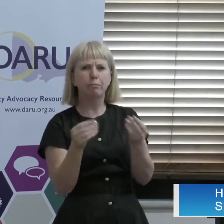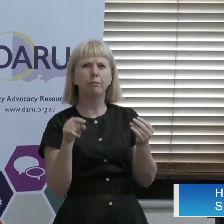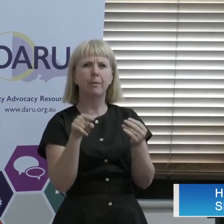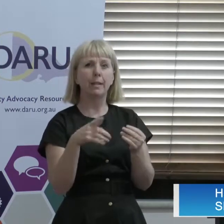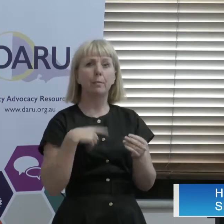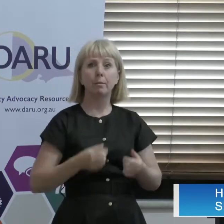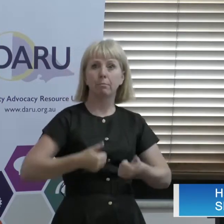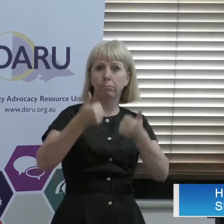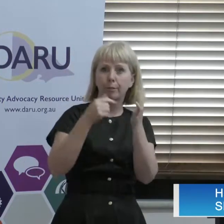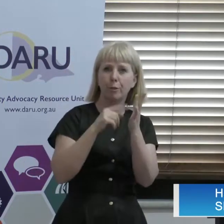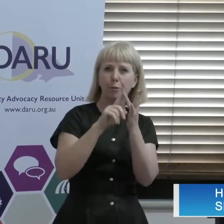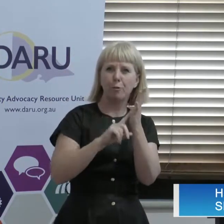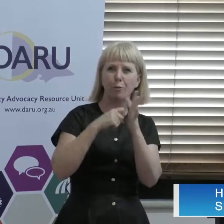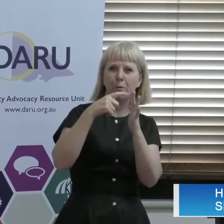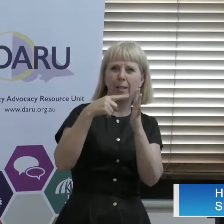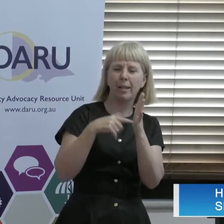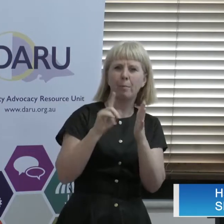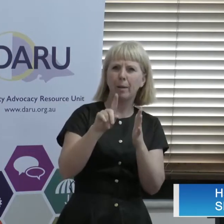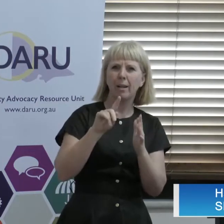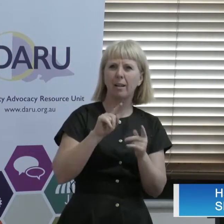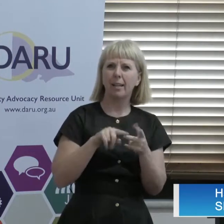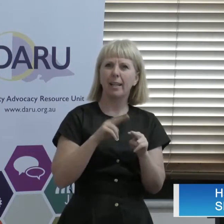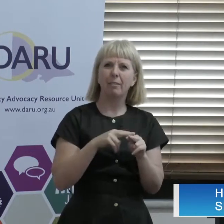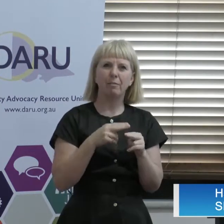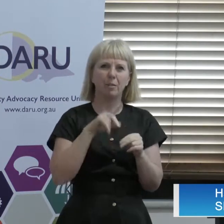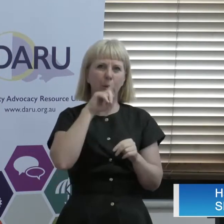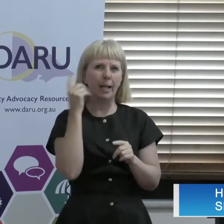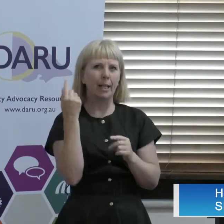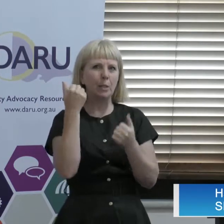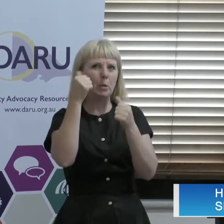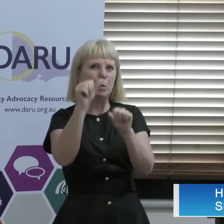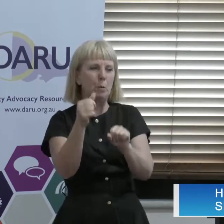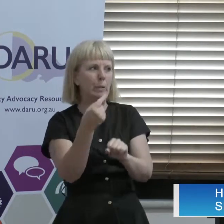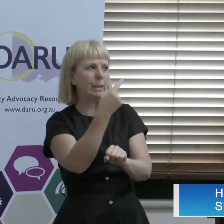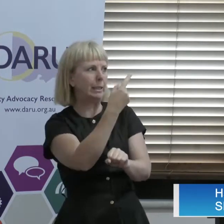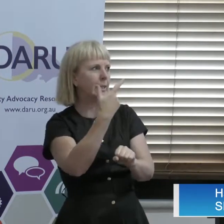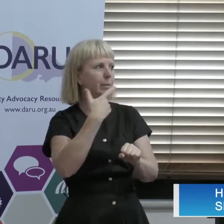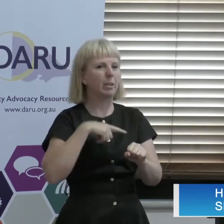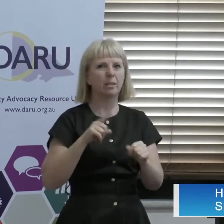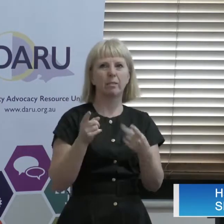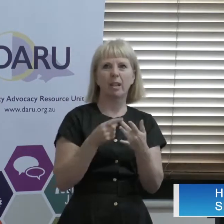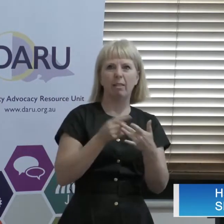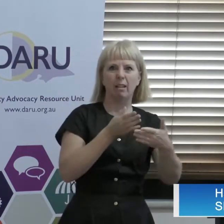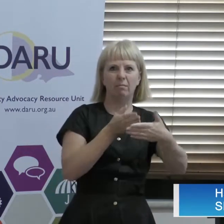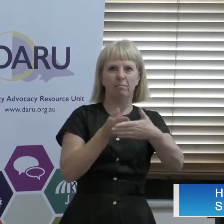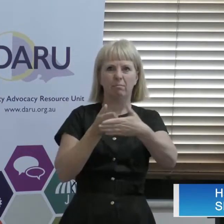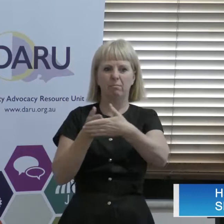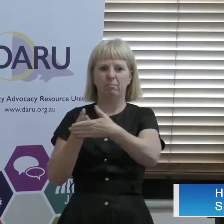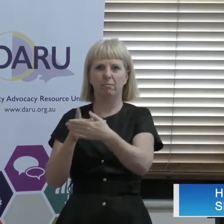this toolkit, but if you can't put it into practice because of other roadblocks that are there,